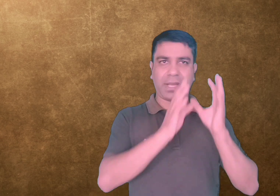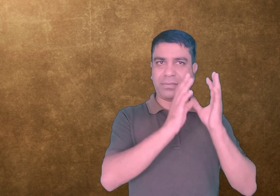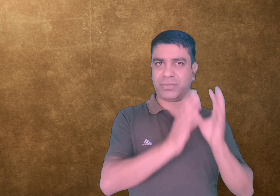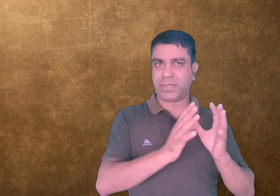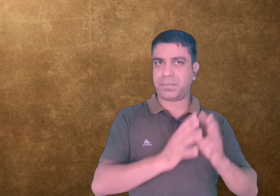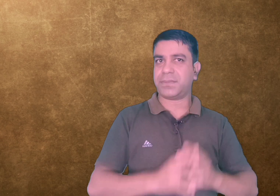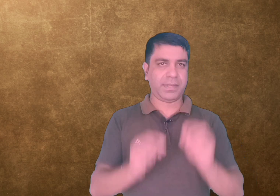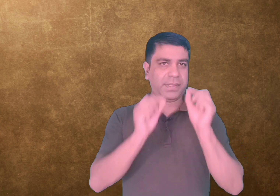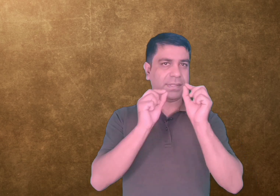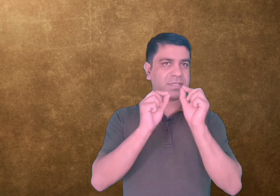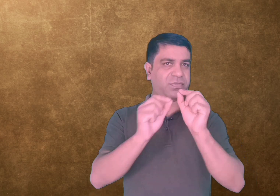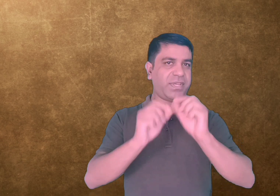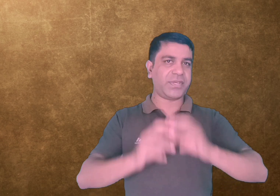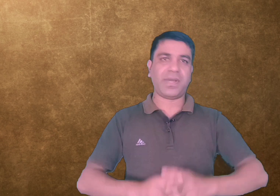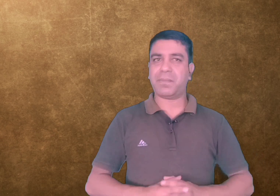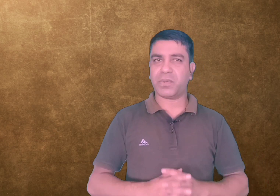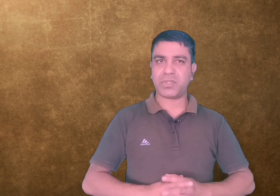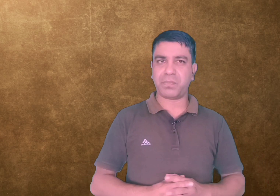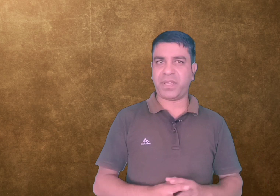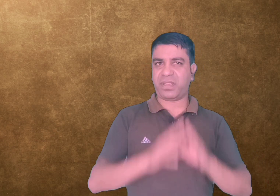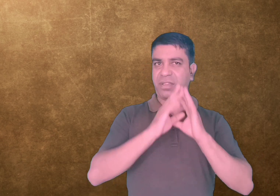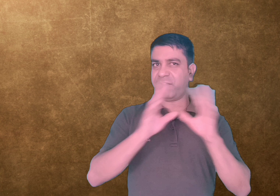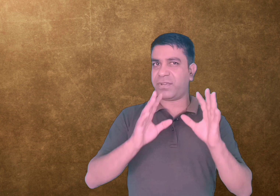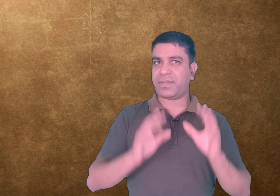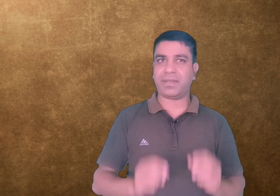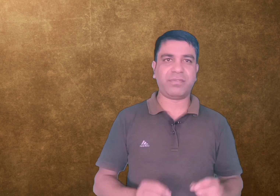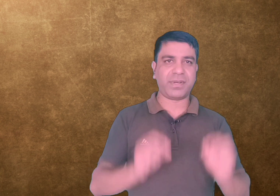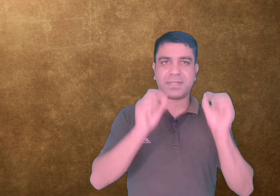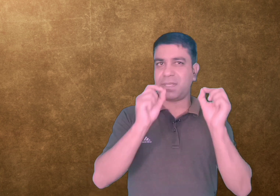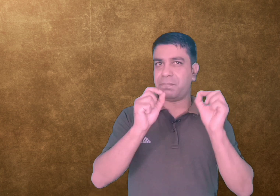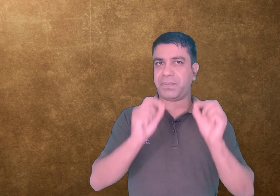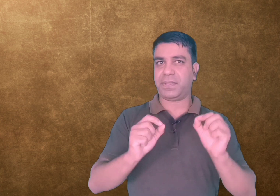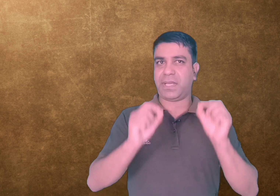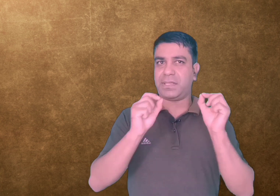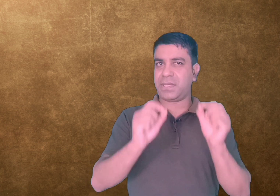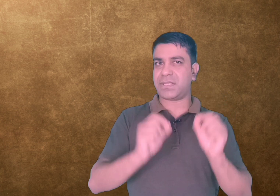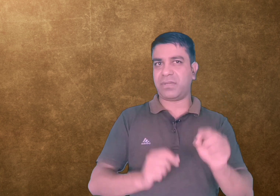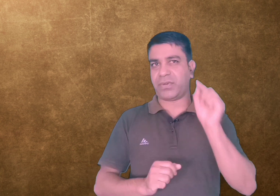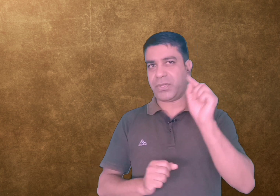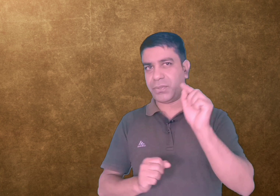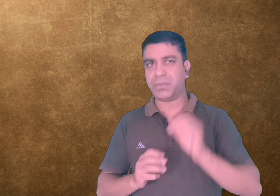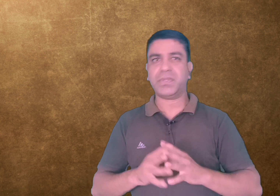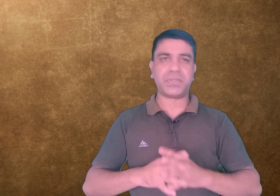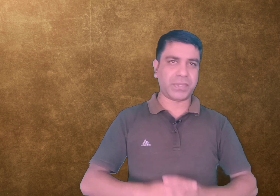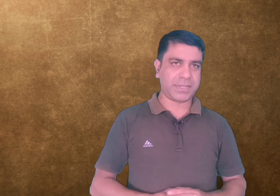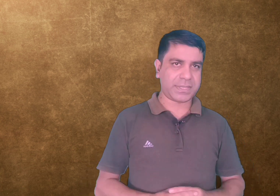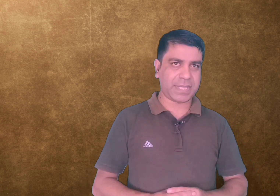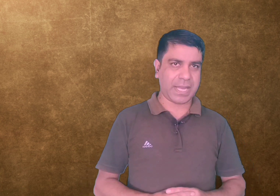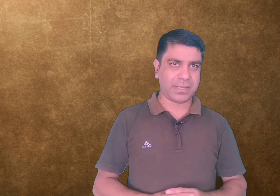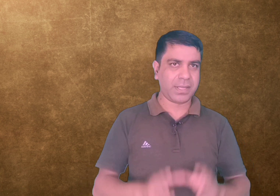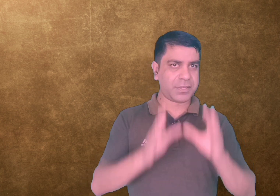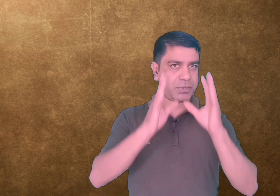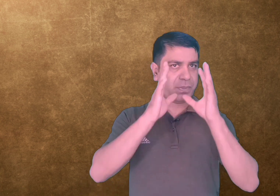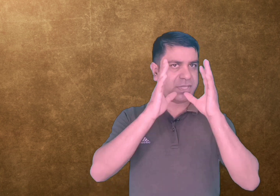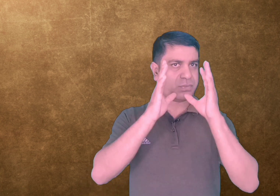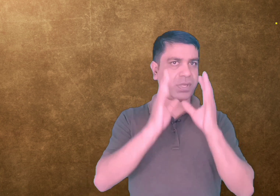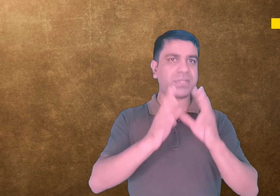and verb. In this video, I am going to make everything very simple and easy for you to understand. So please watch